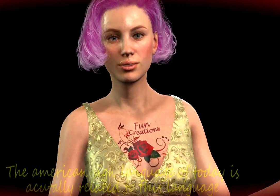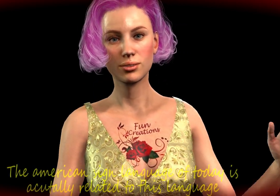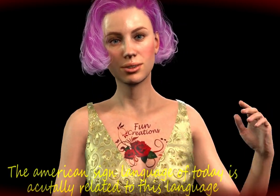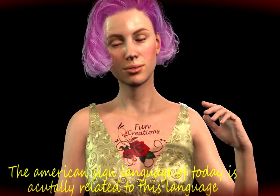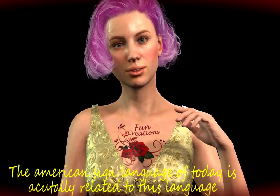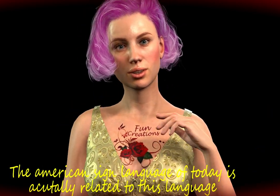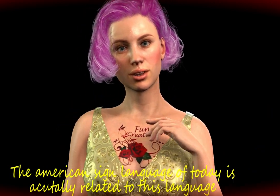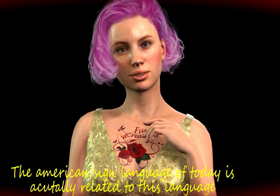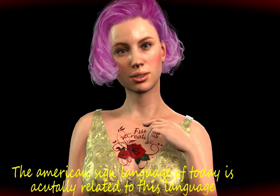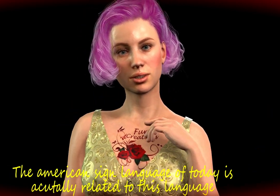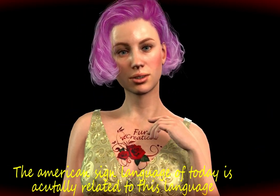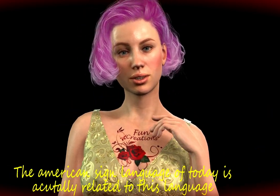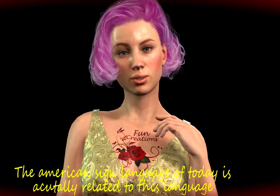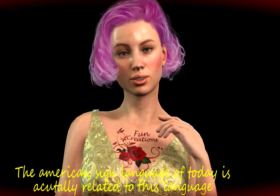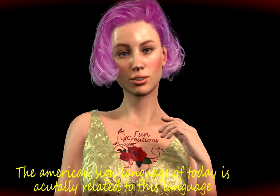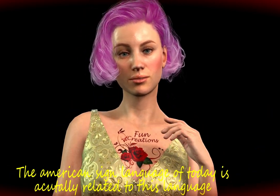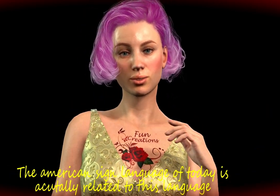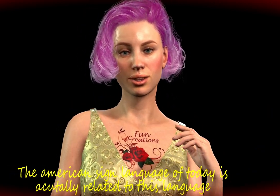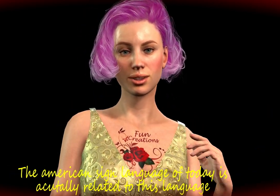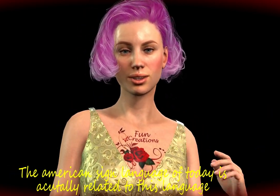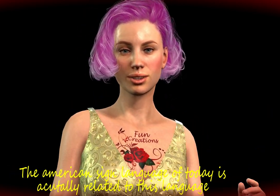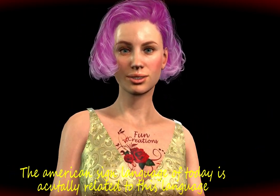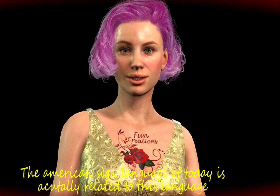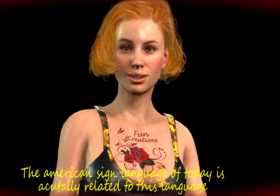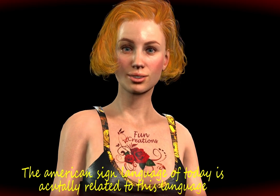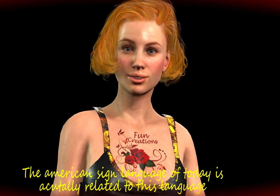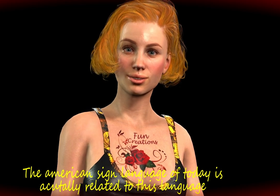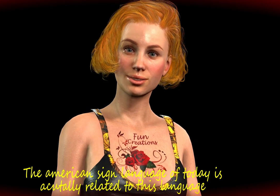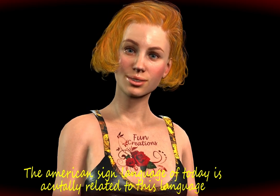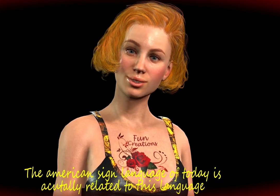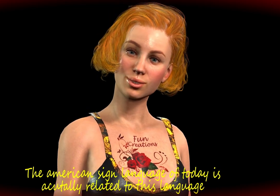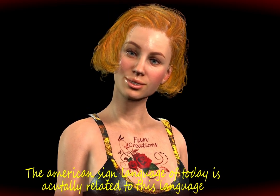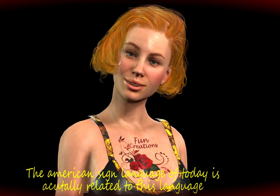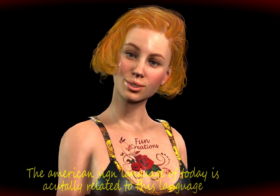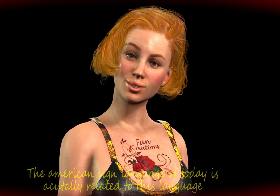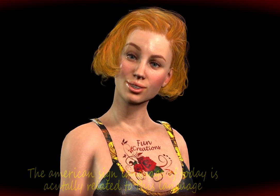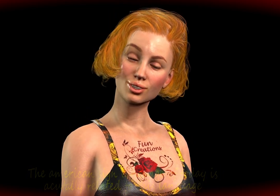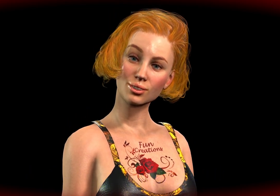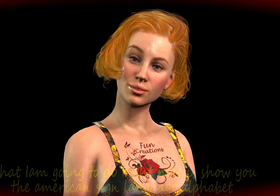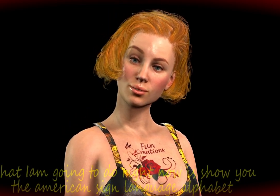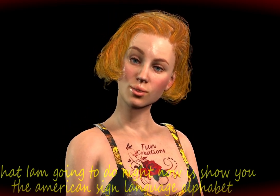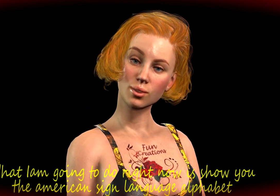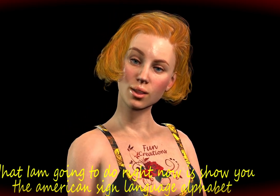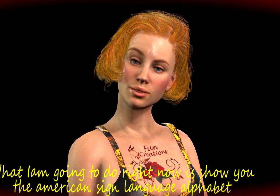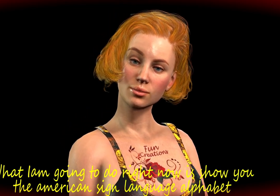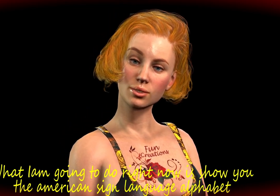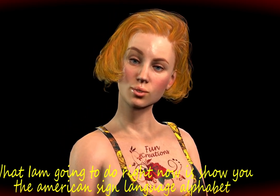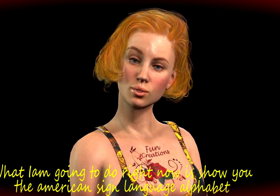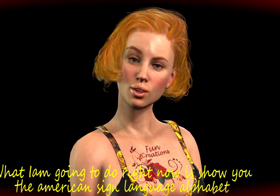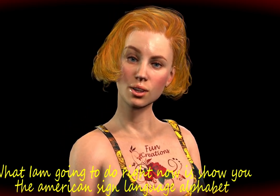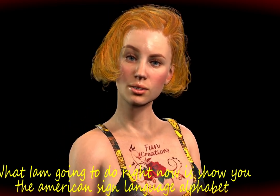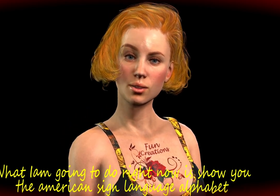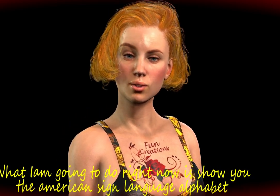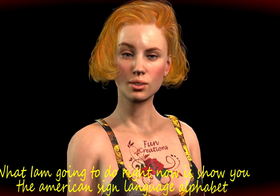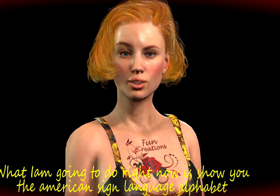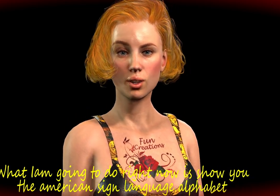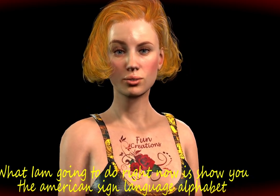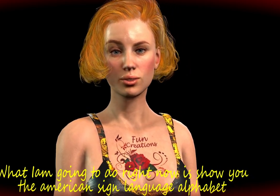The American Sign Language of today is actually related to this language. What I am going to do right now is show you the